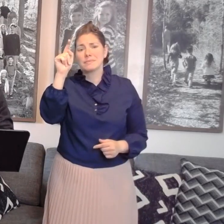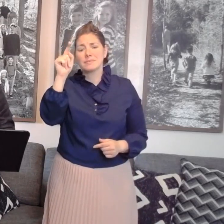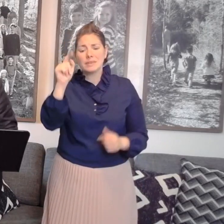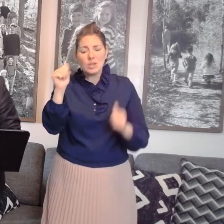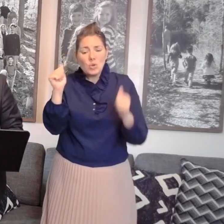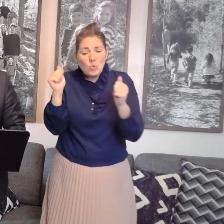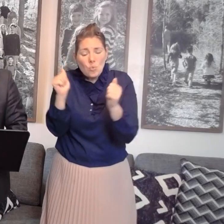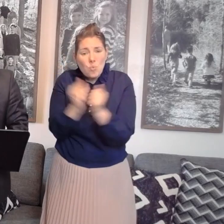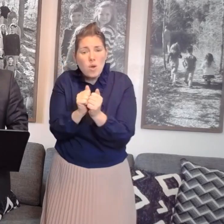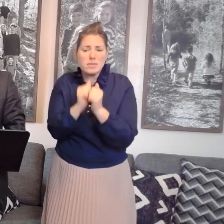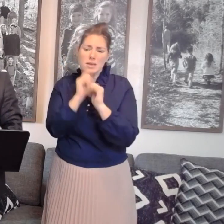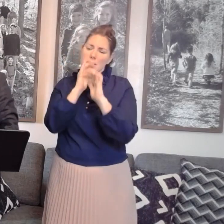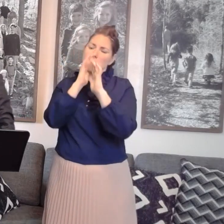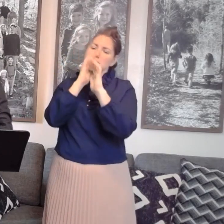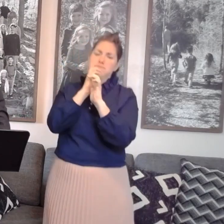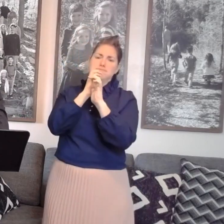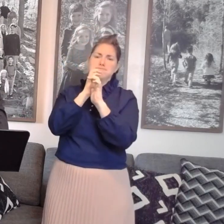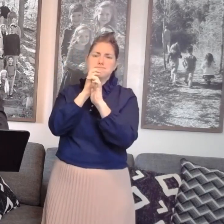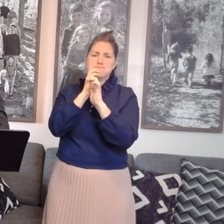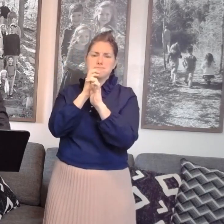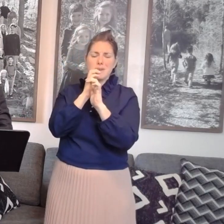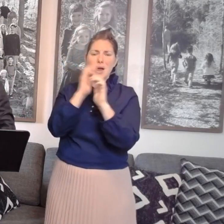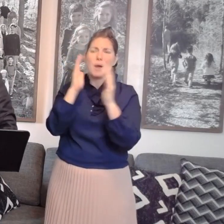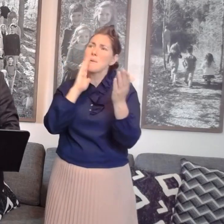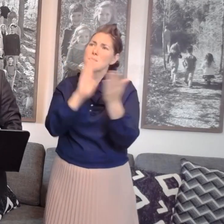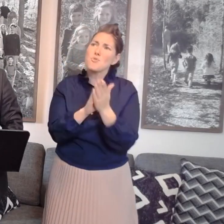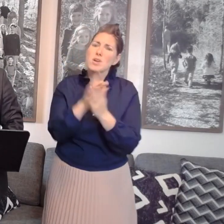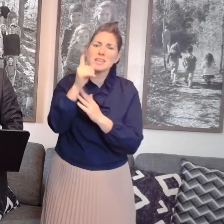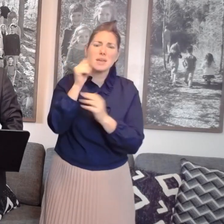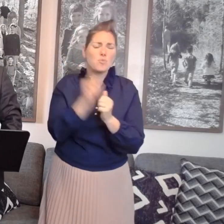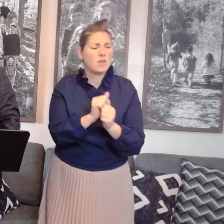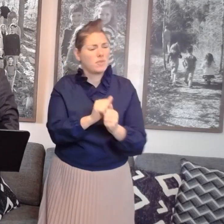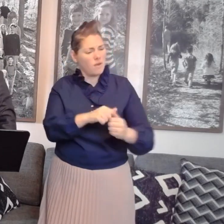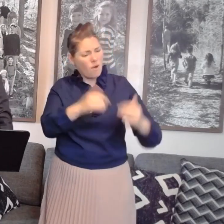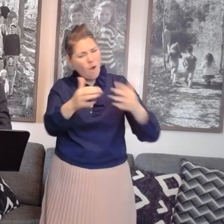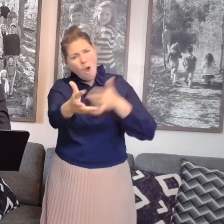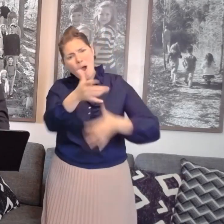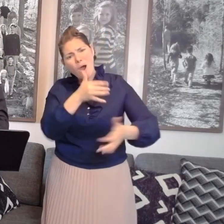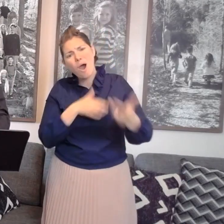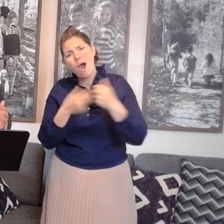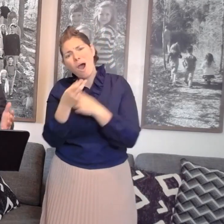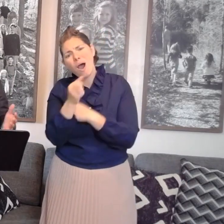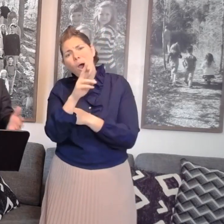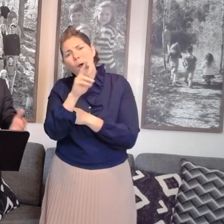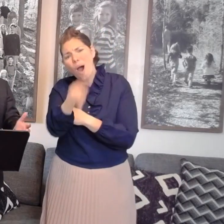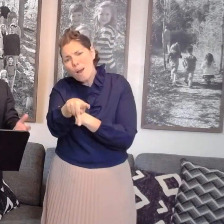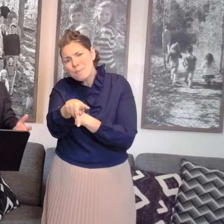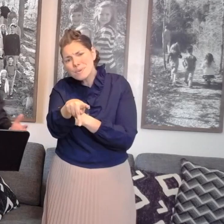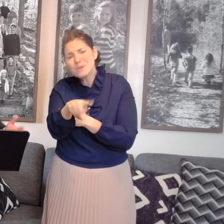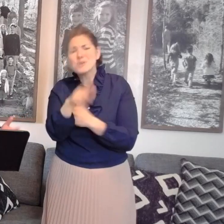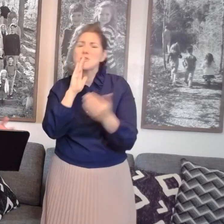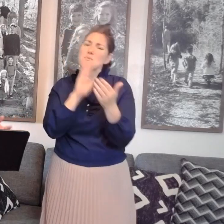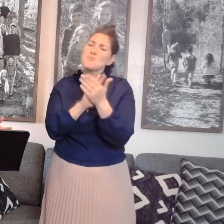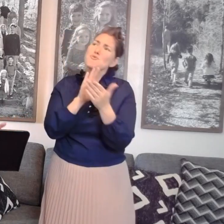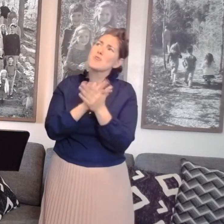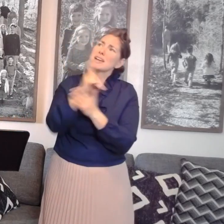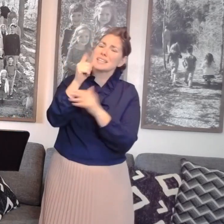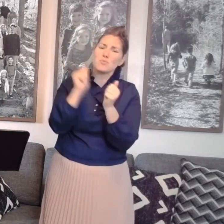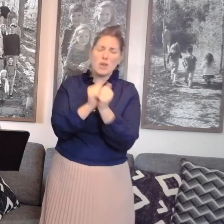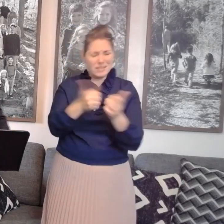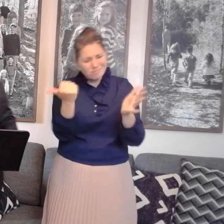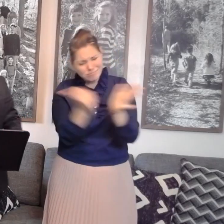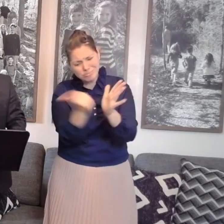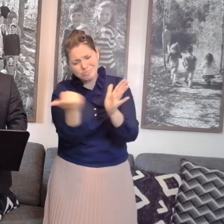with the sound of the trumpet. Praise him with a psaltery heart. Praise him with the timbrel and